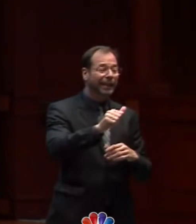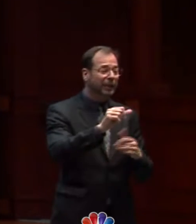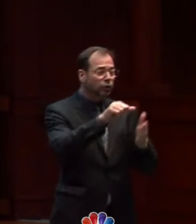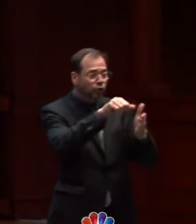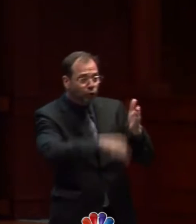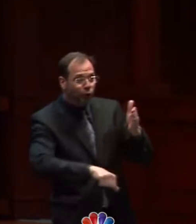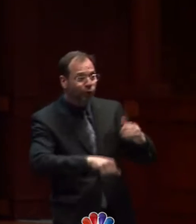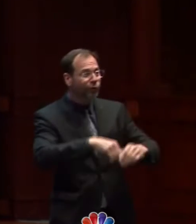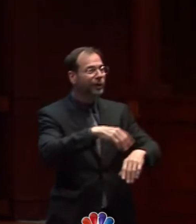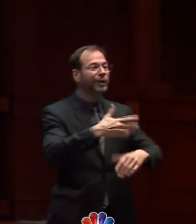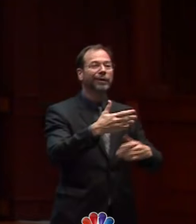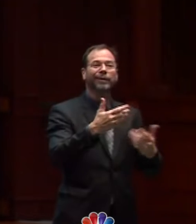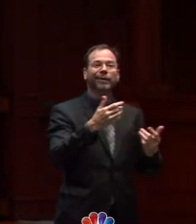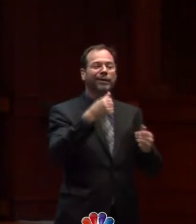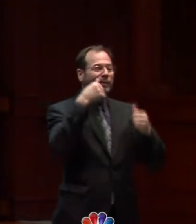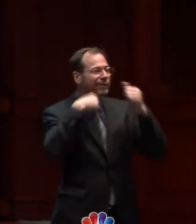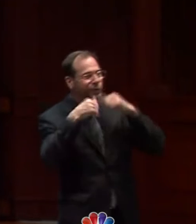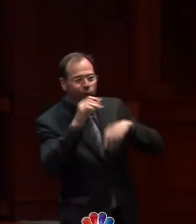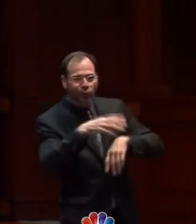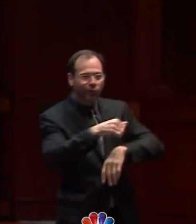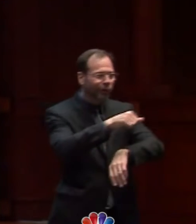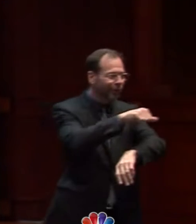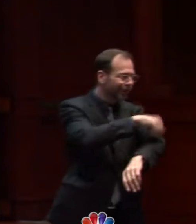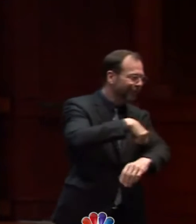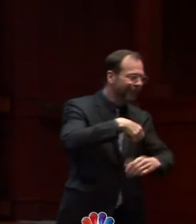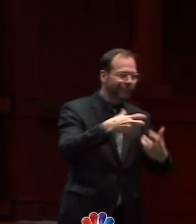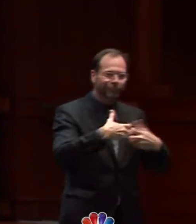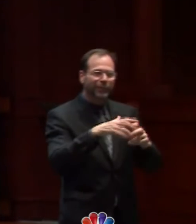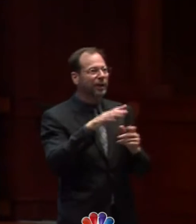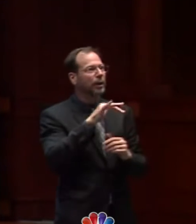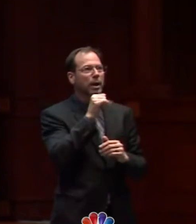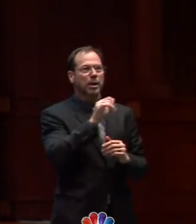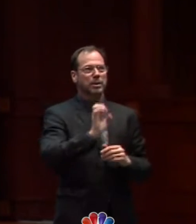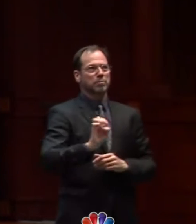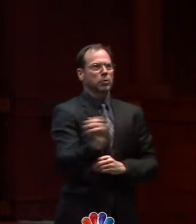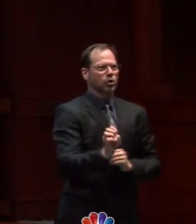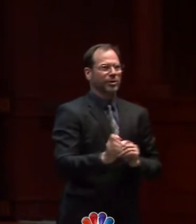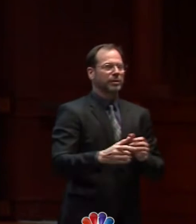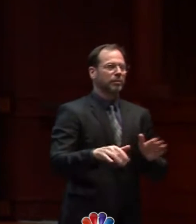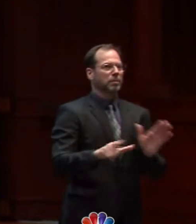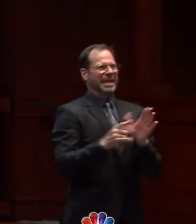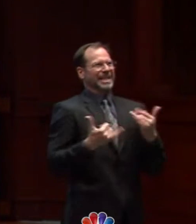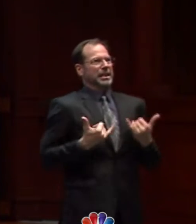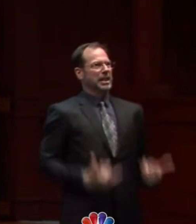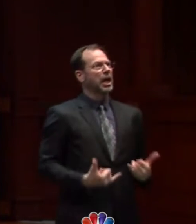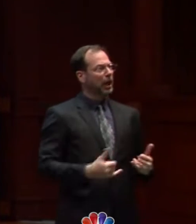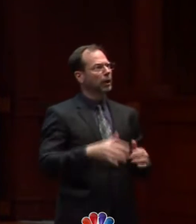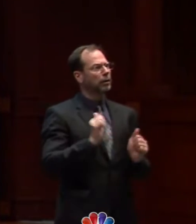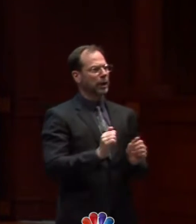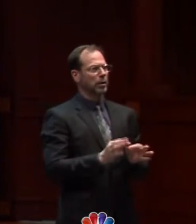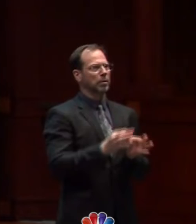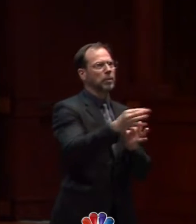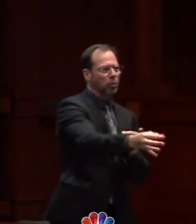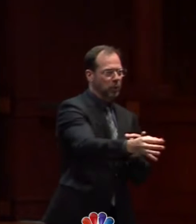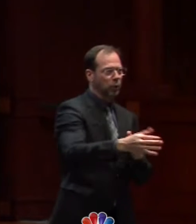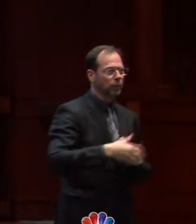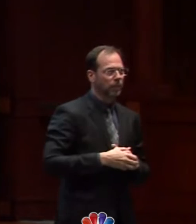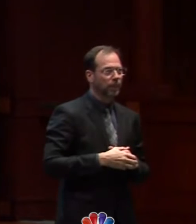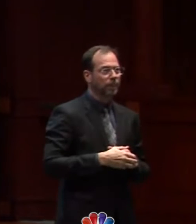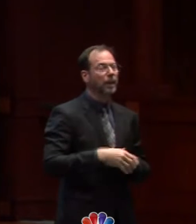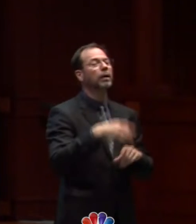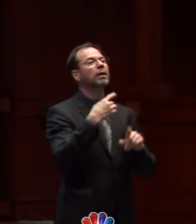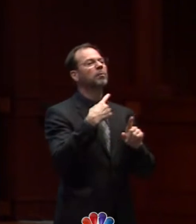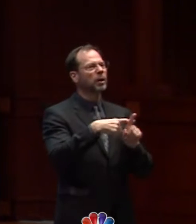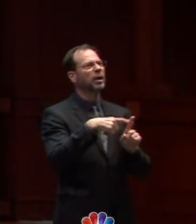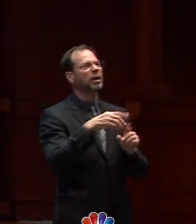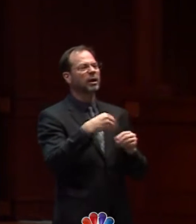non-essential surgeries and procedures that are not immediately medically necessary. In addition to that, I provided a